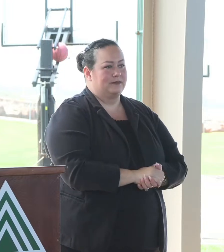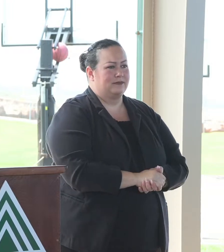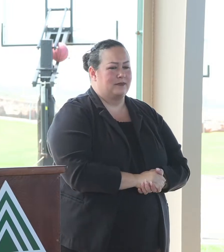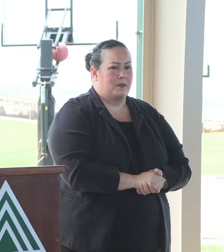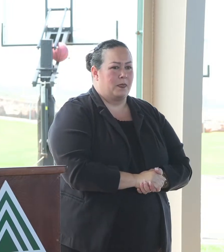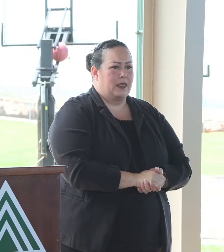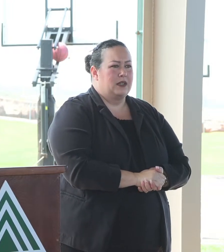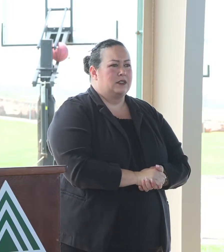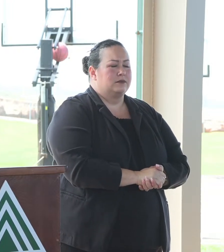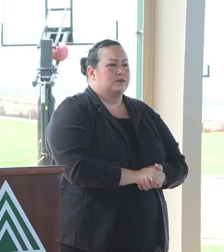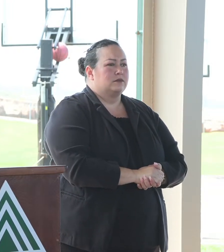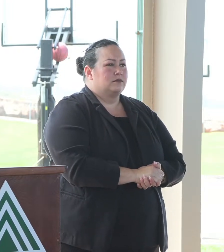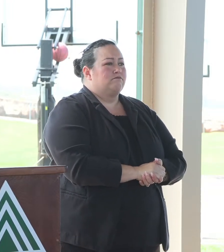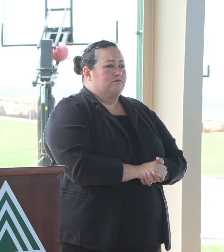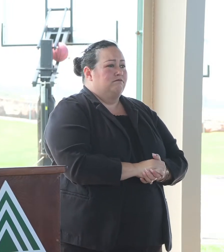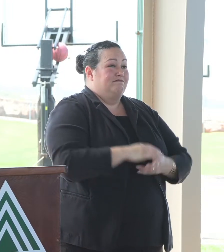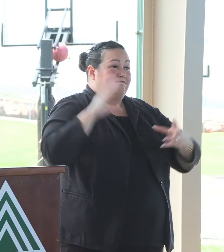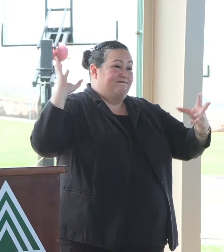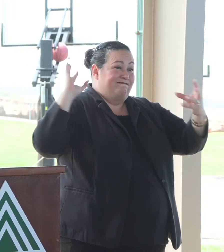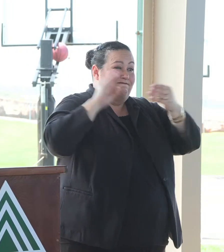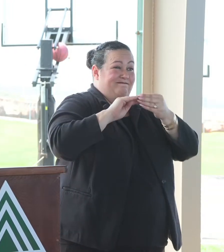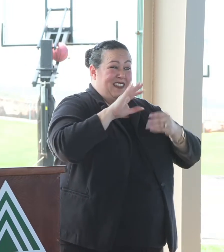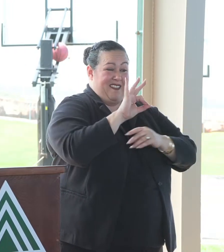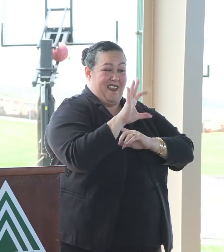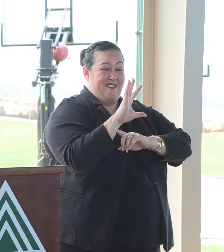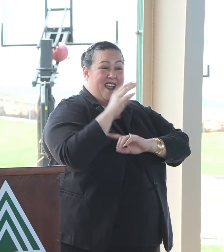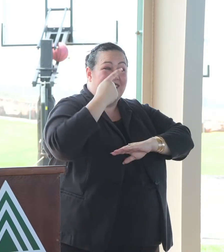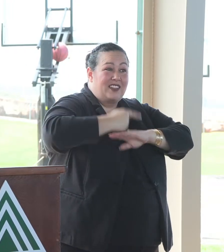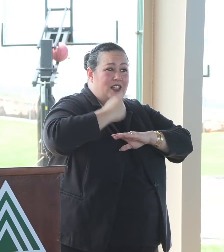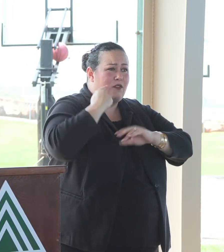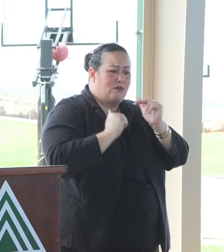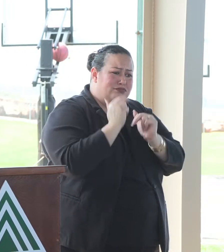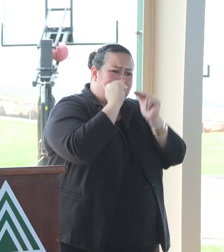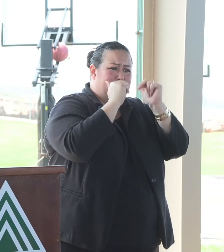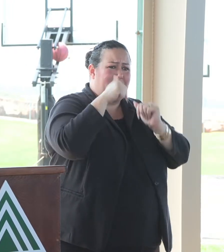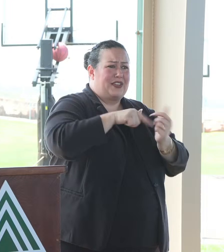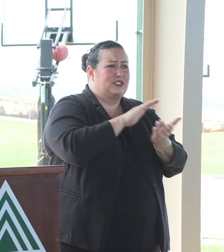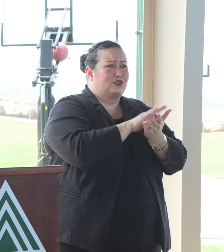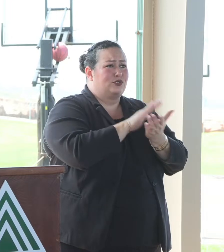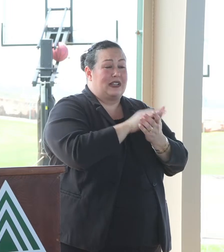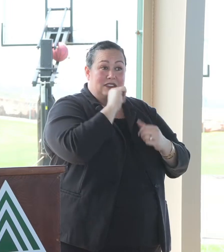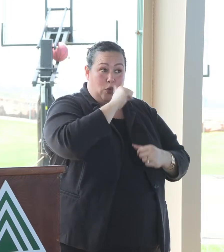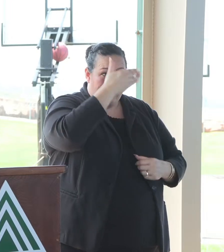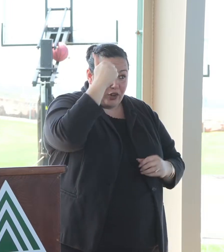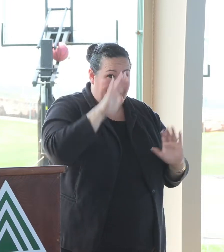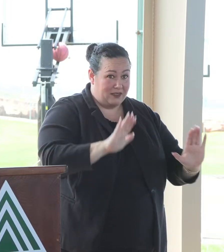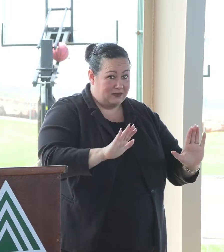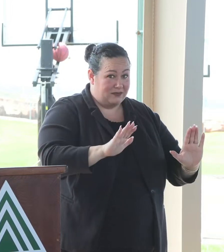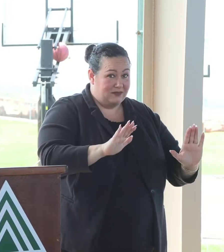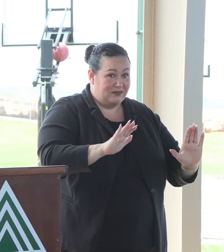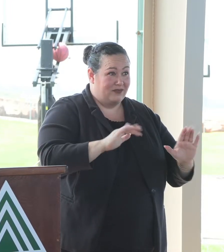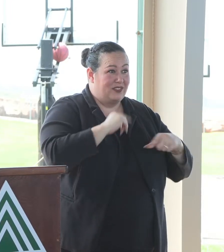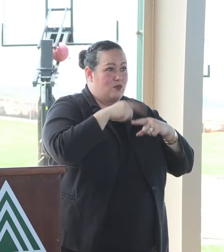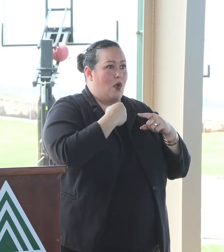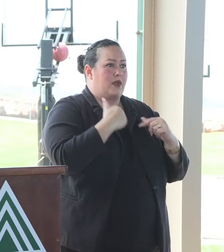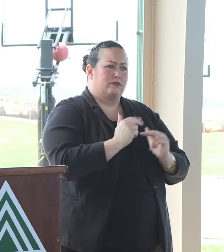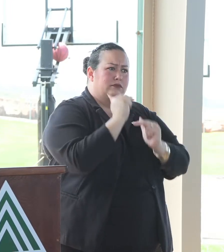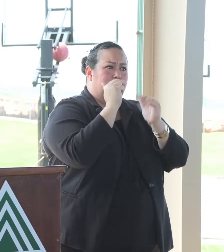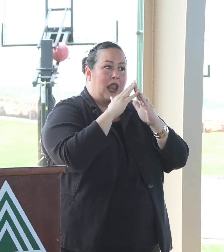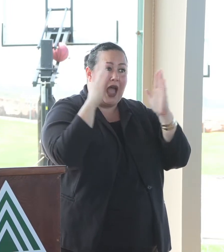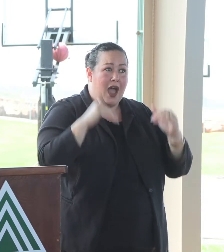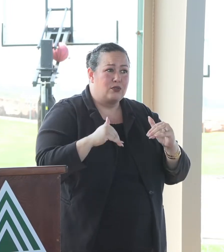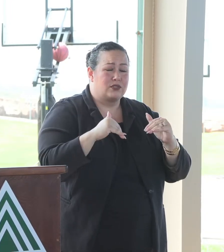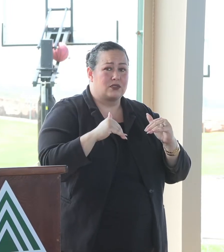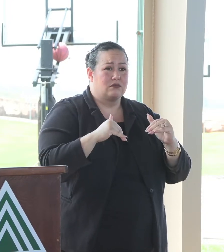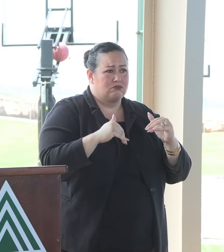heard on a couple occasions, it took 95 days to build a school, so let's not forget that when we decide to build housing, because a